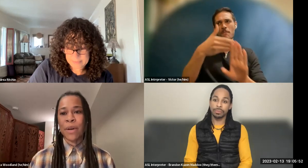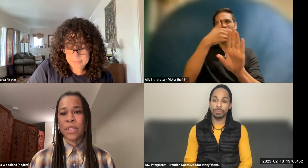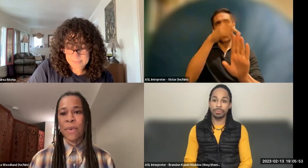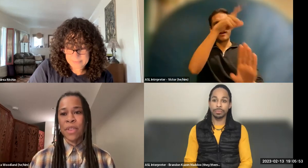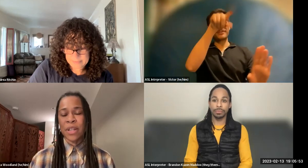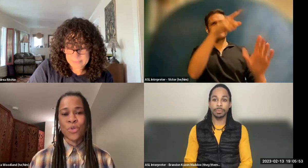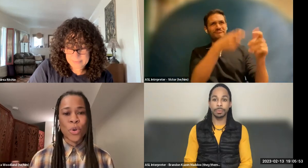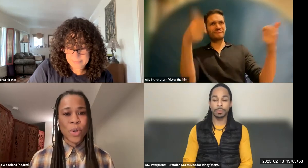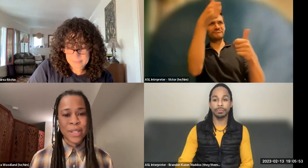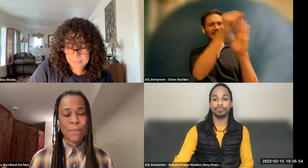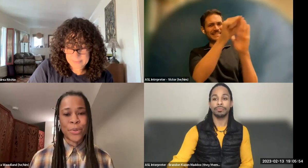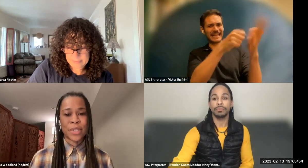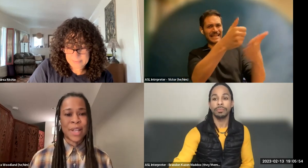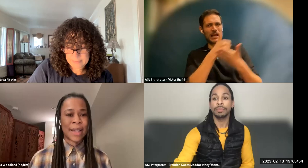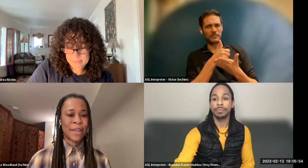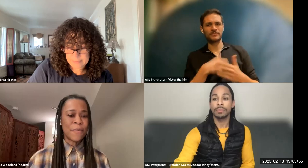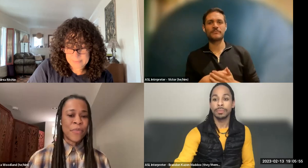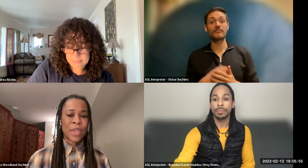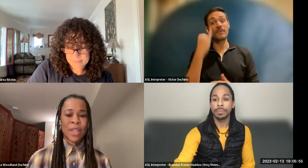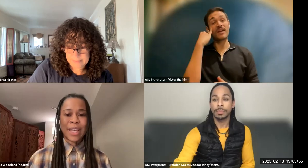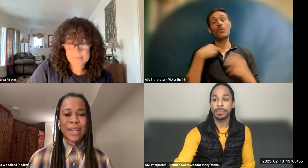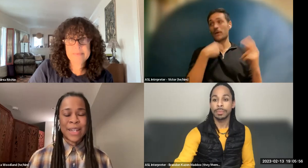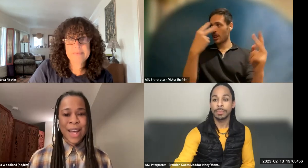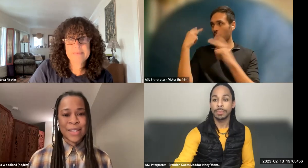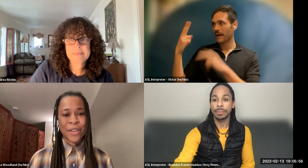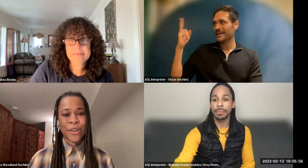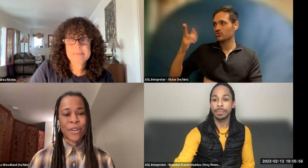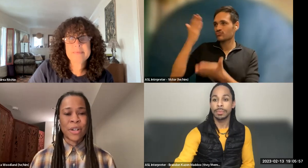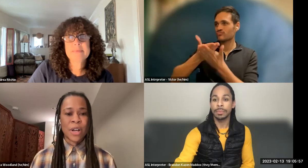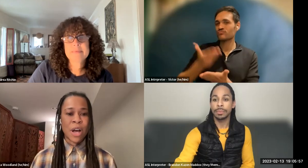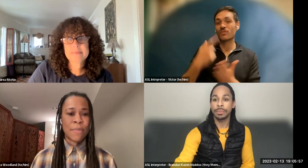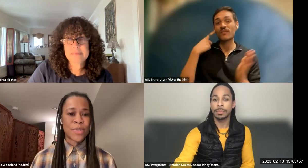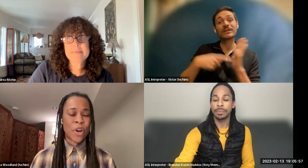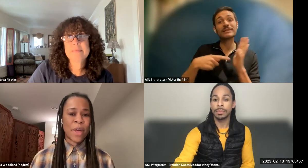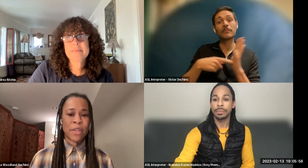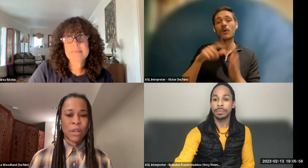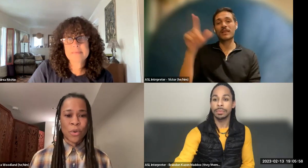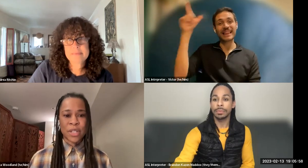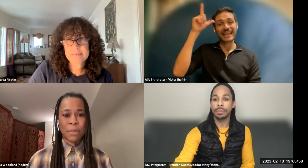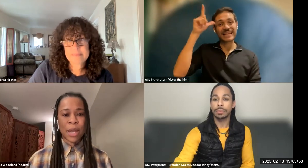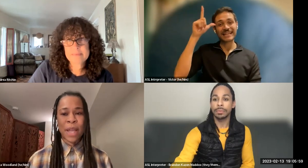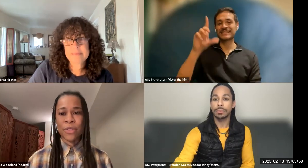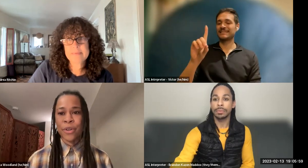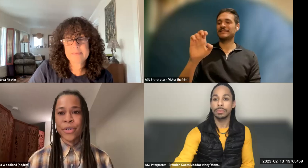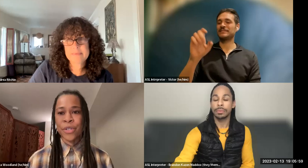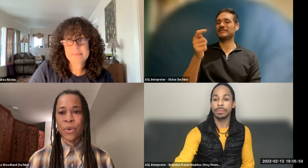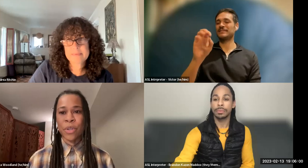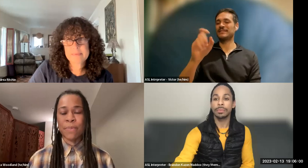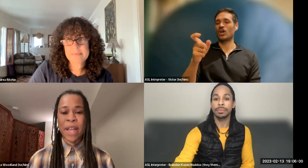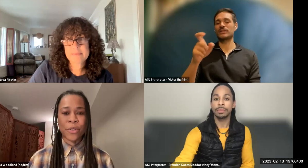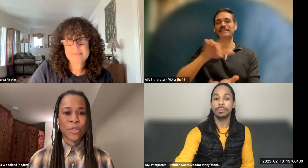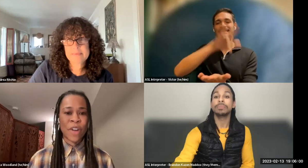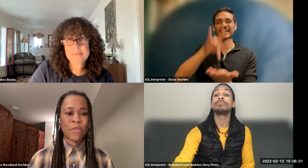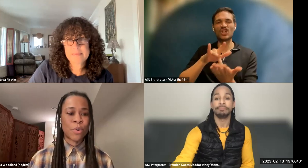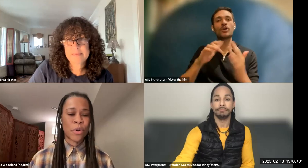we think about some of the historical examples, like the Lincoln Detox Center, started by the Young Lords and the Black Panthers, or